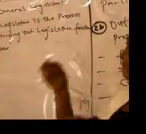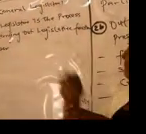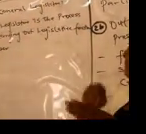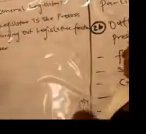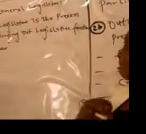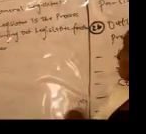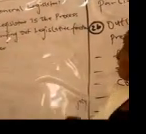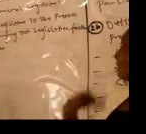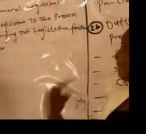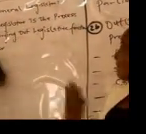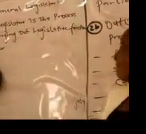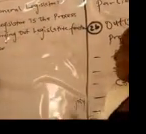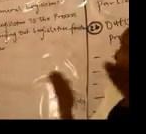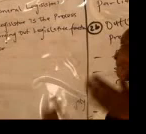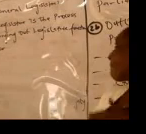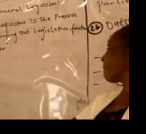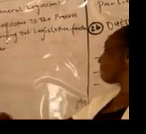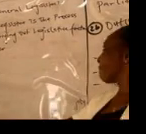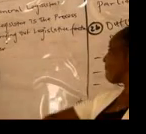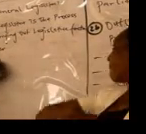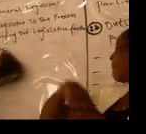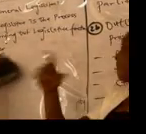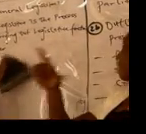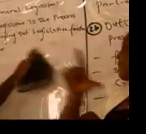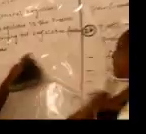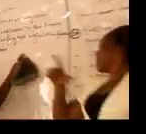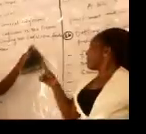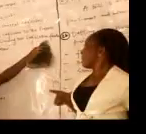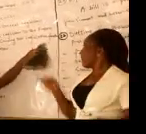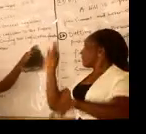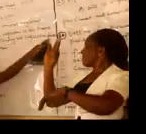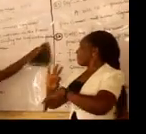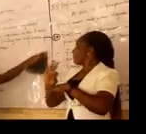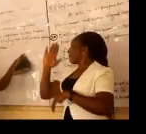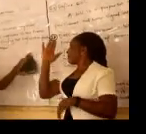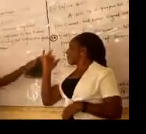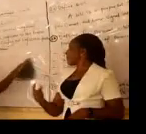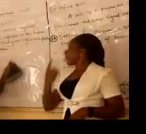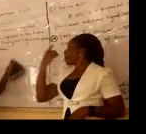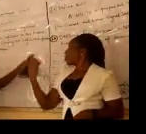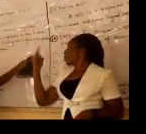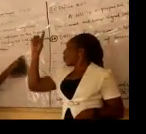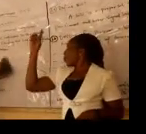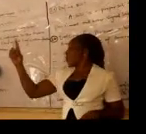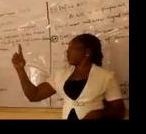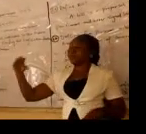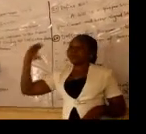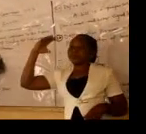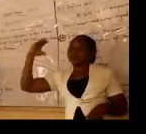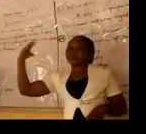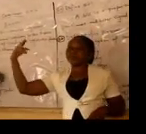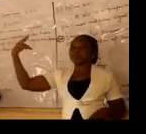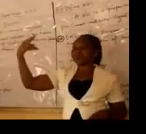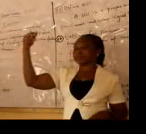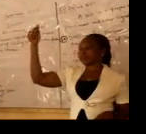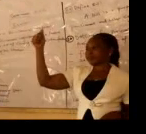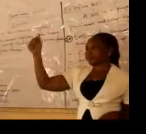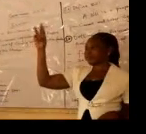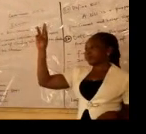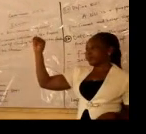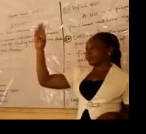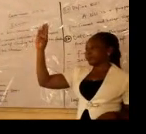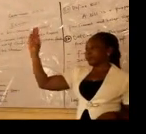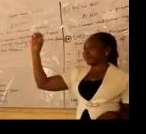by only one chamber. And then this kind of legislative process is mostly found